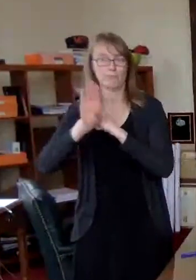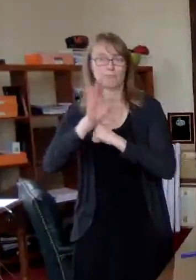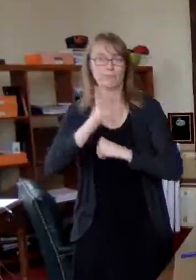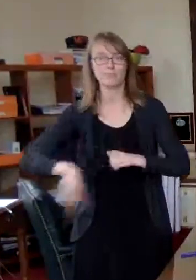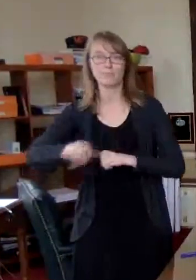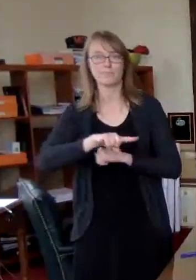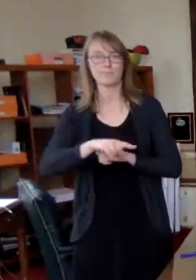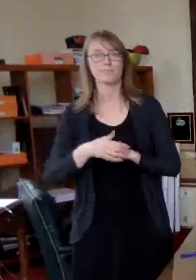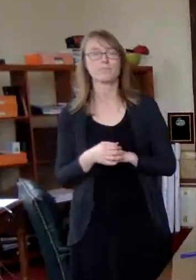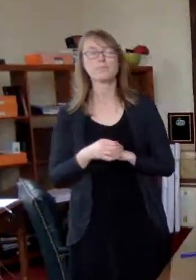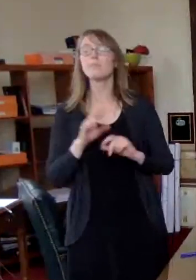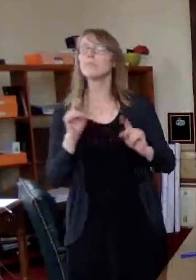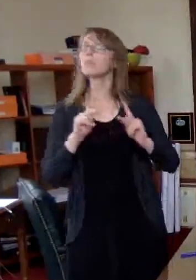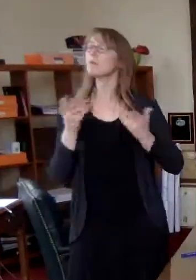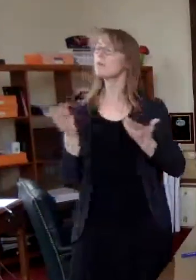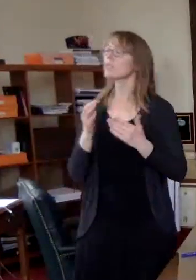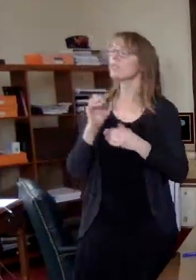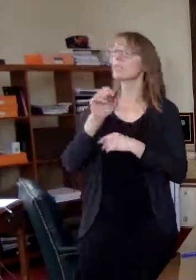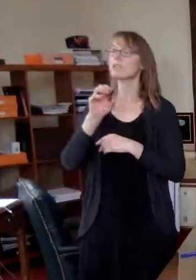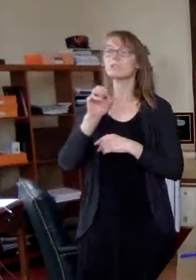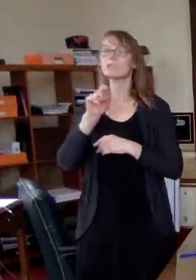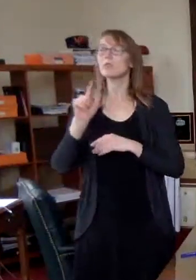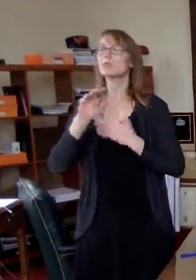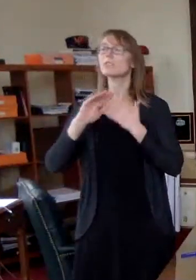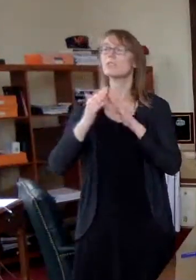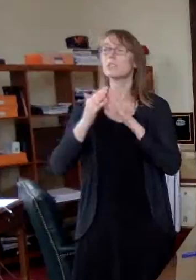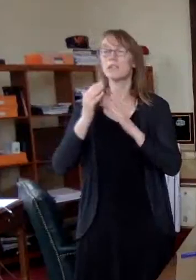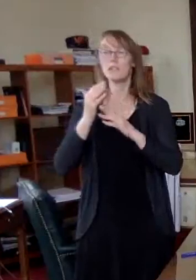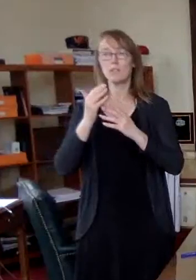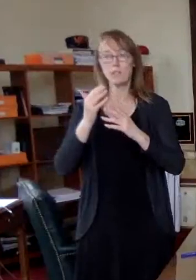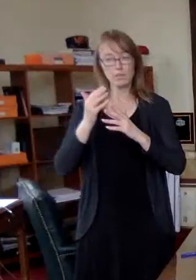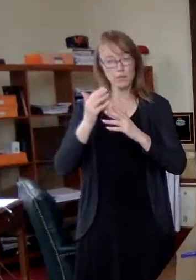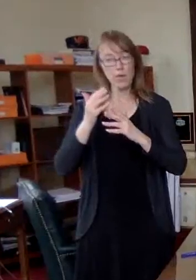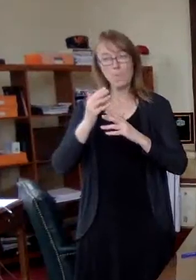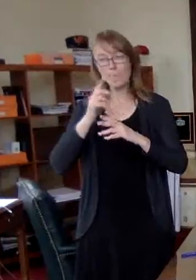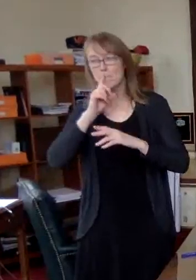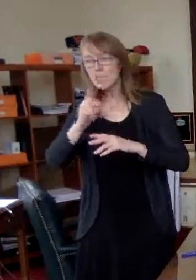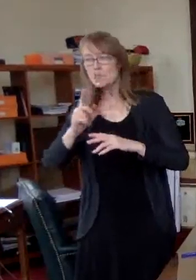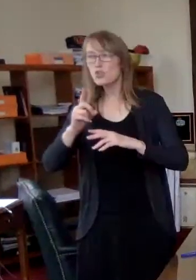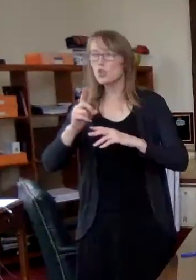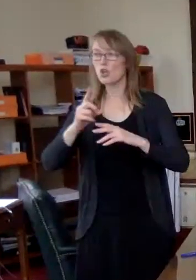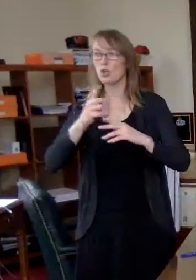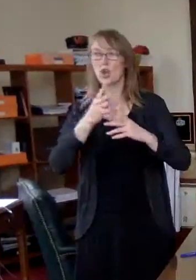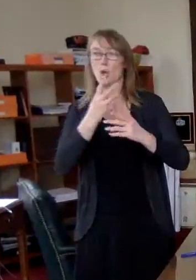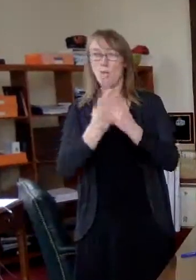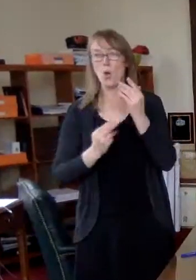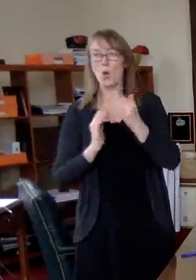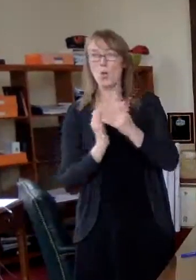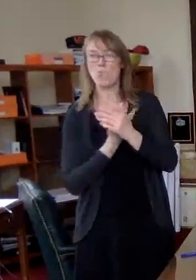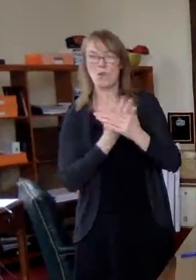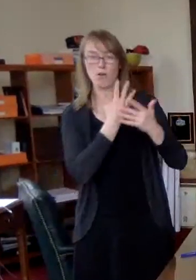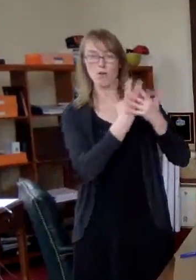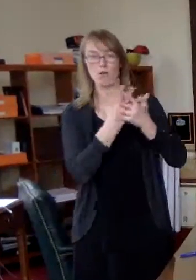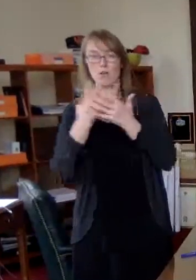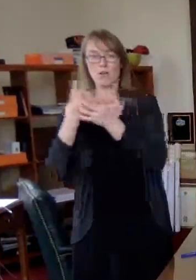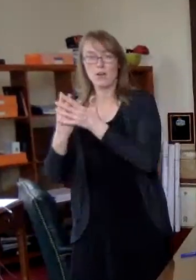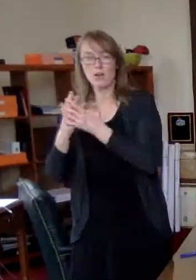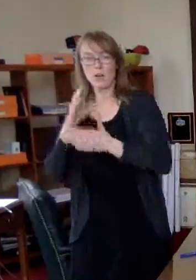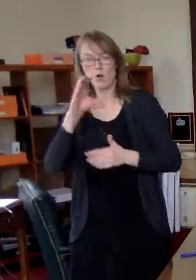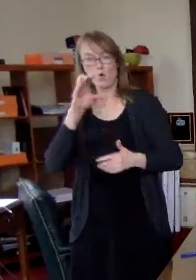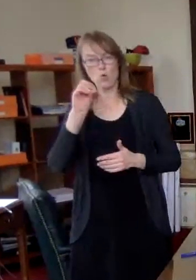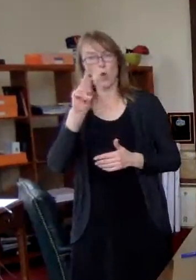to ensure that COVID-19 isn't introduced into both of our correctional facilities. Yes, thank you for that